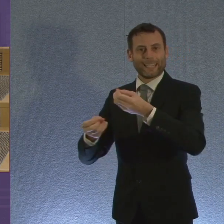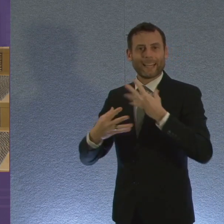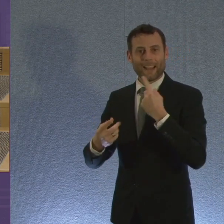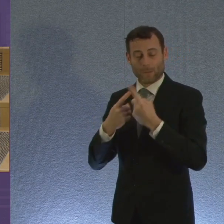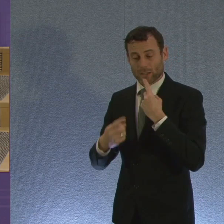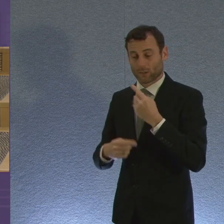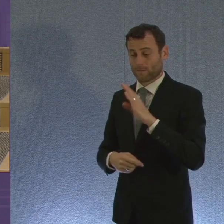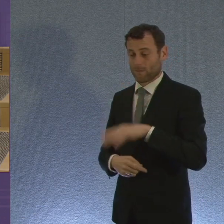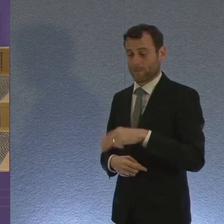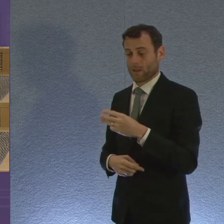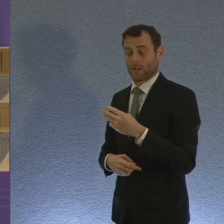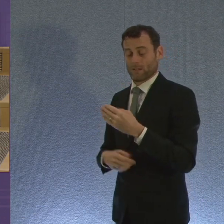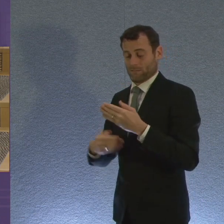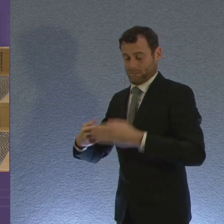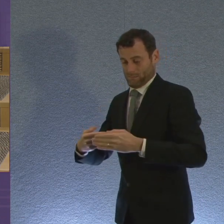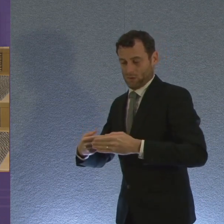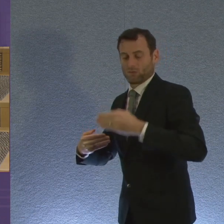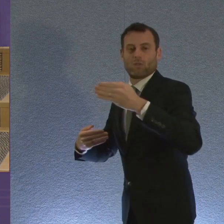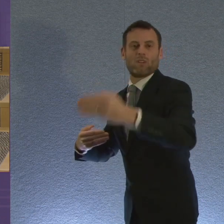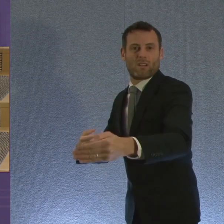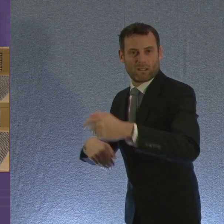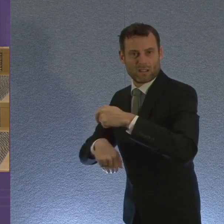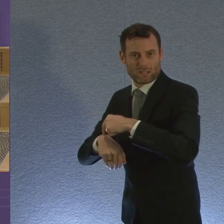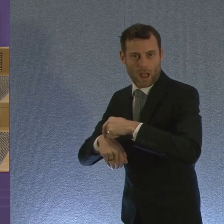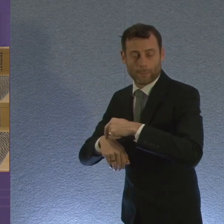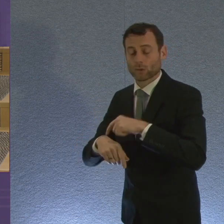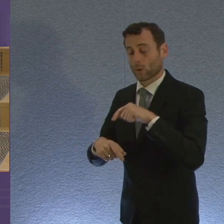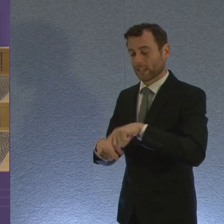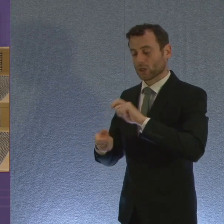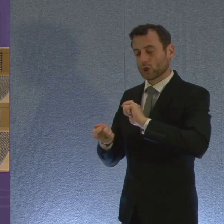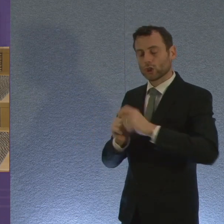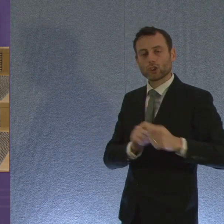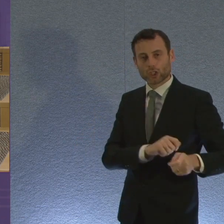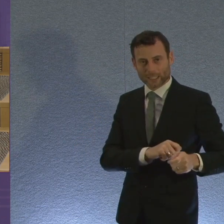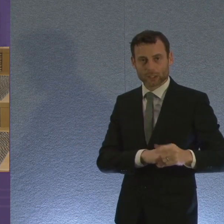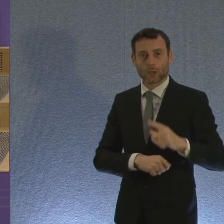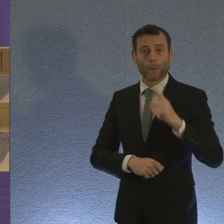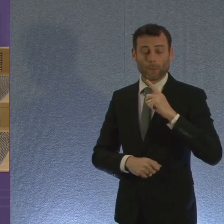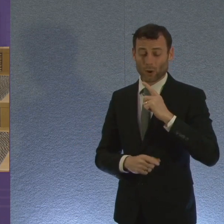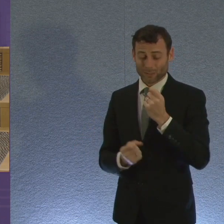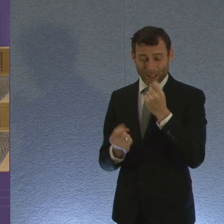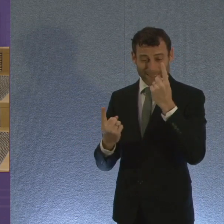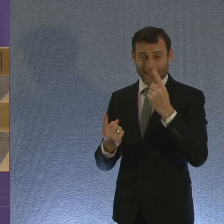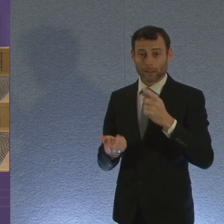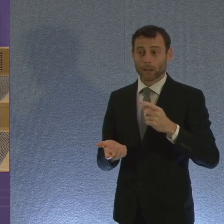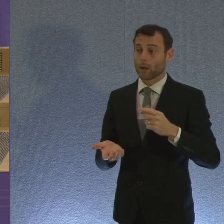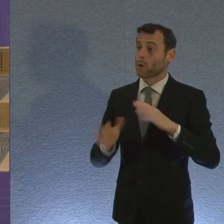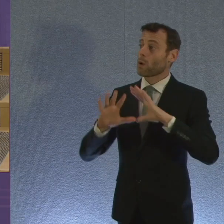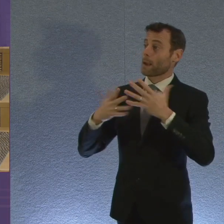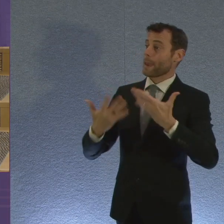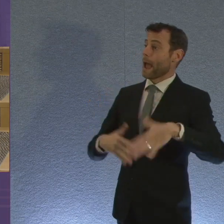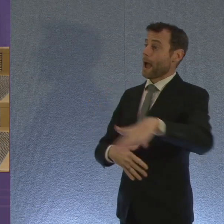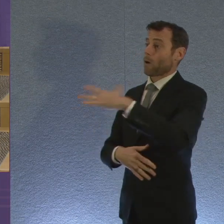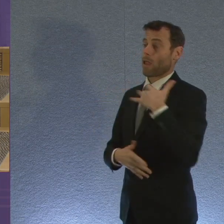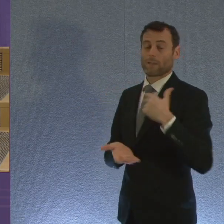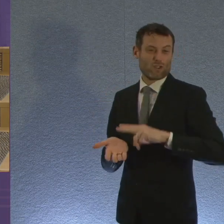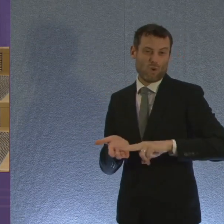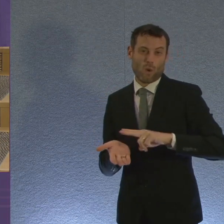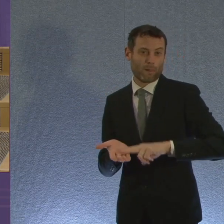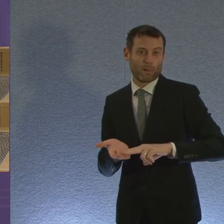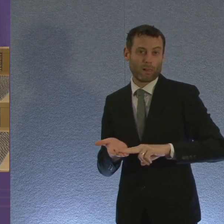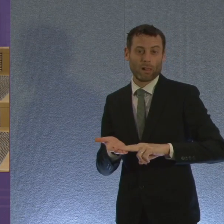example. The bill makes changes required because of the simple fact that we can no longer go about our daily lives or run our public services in the way we